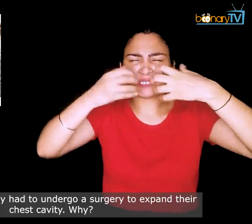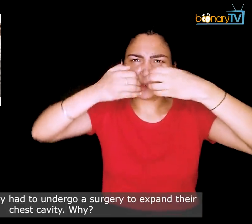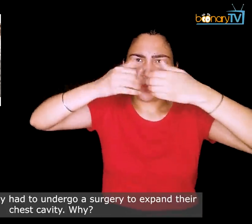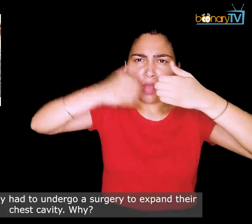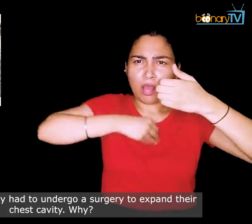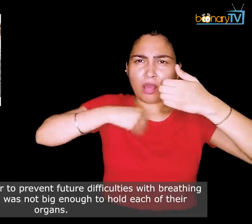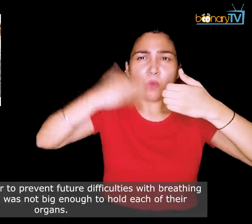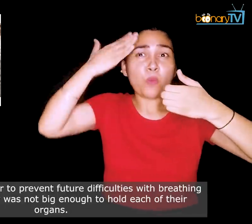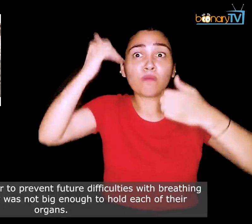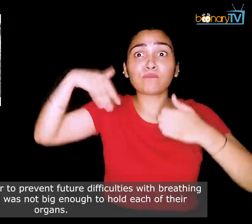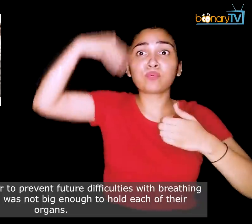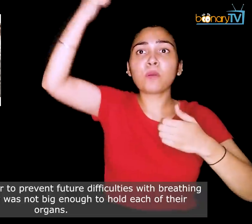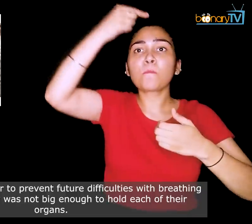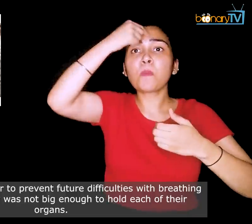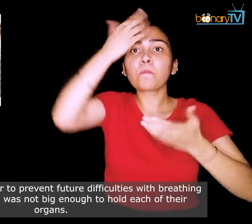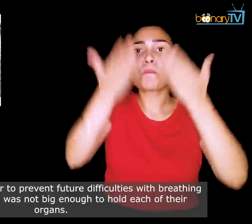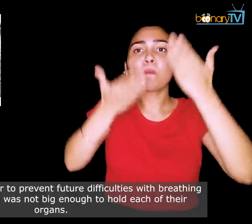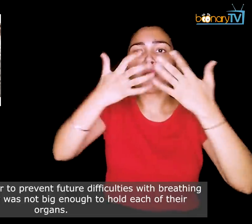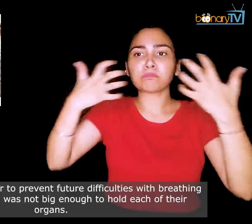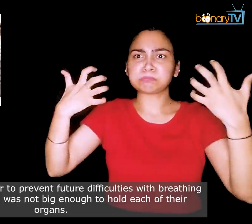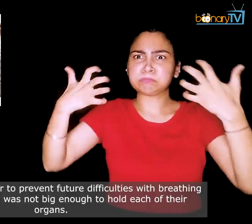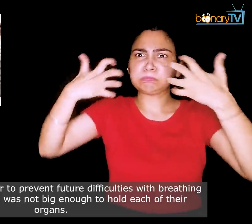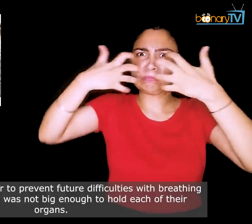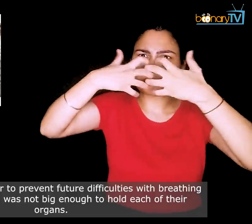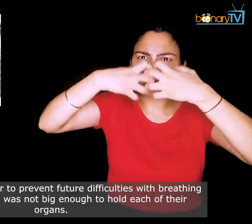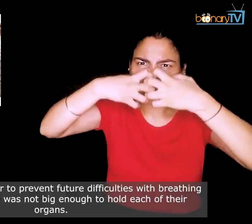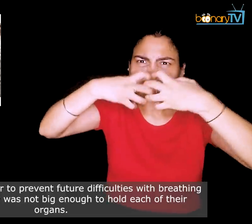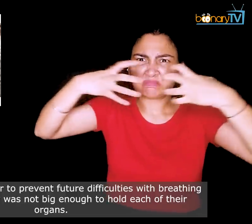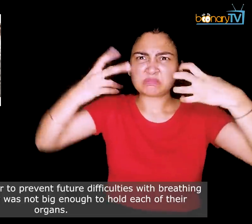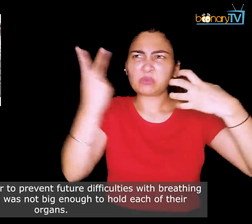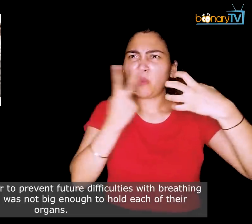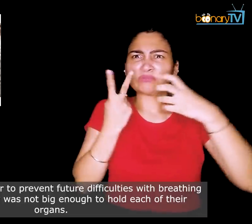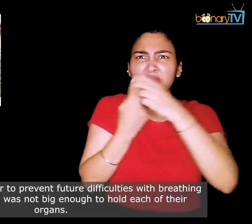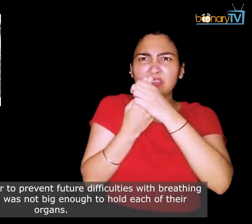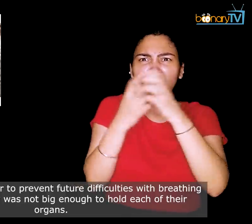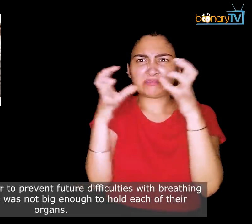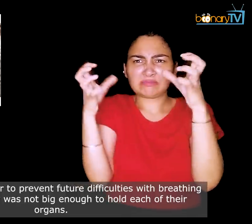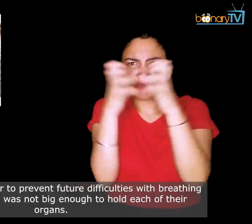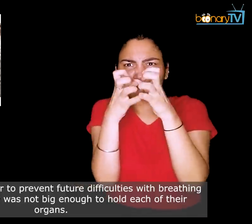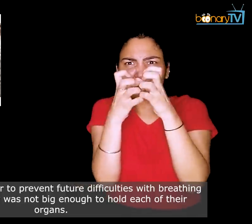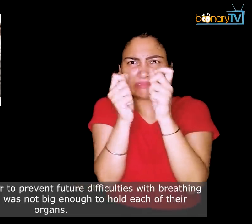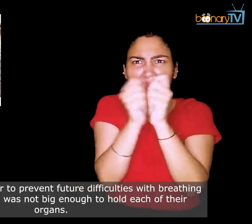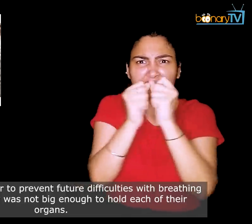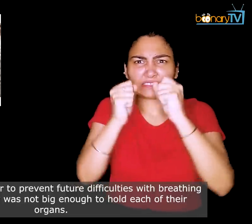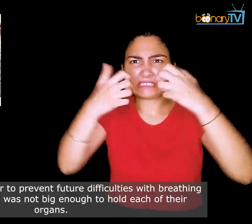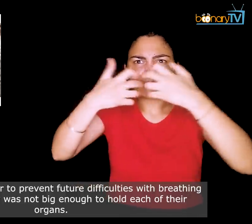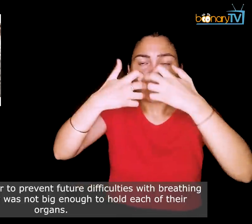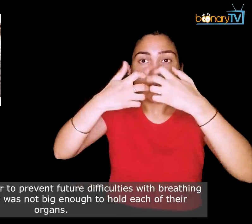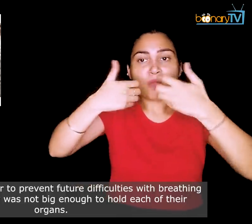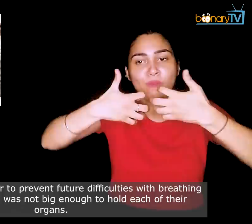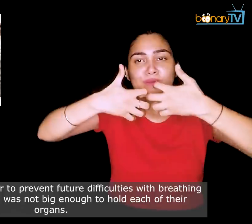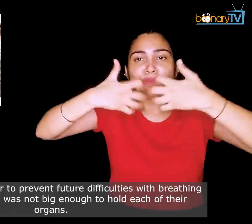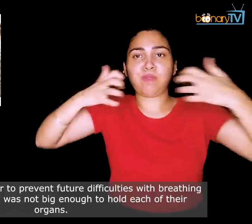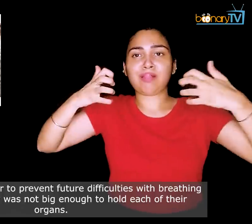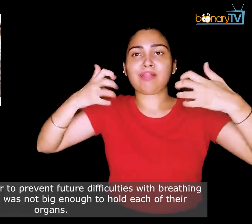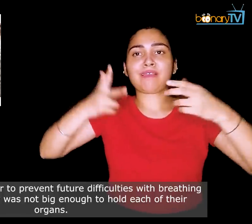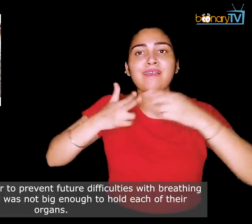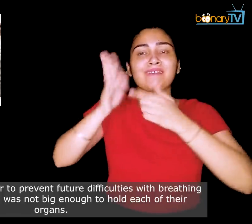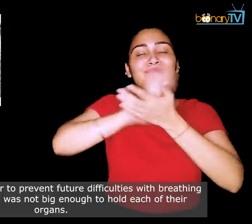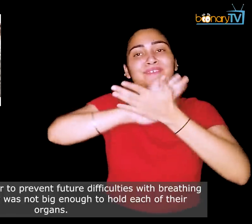Why? This was done in order to prevent future difficulties with breathing as the chest cavity was not big enough